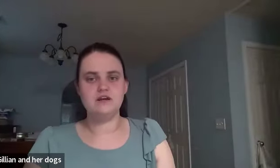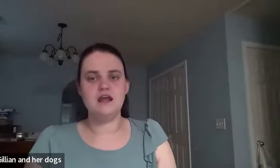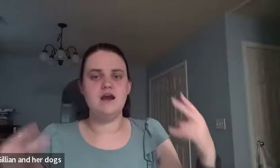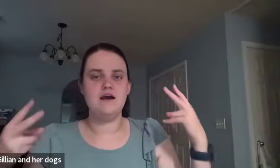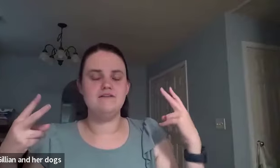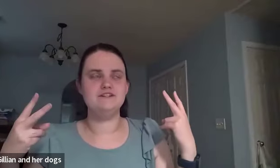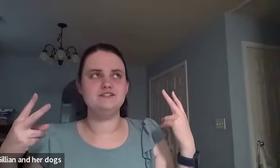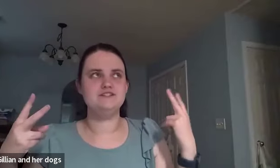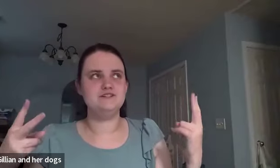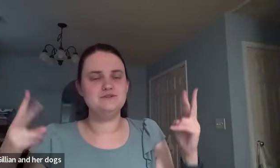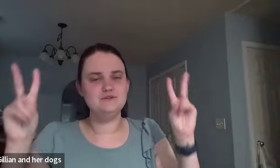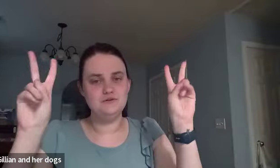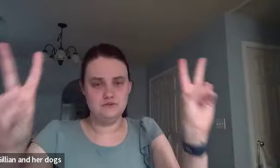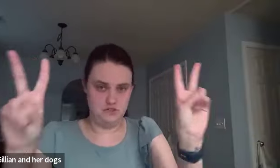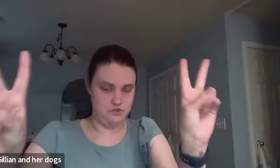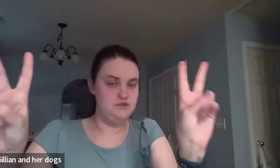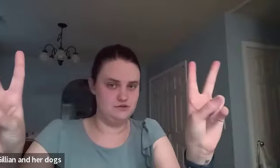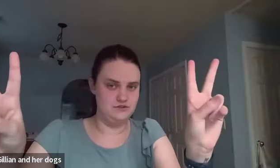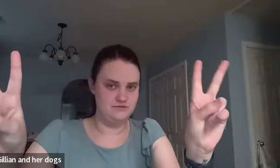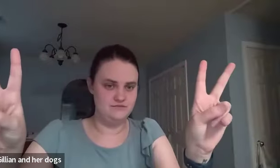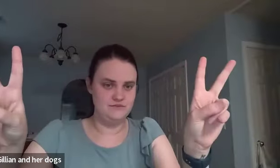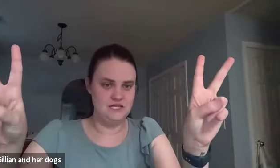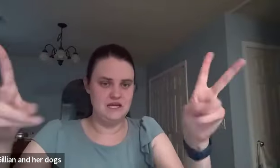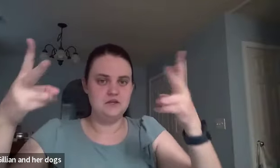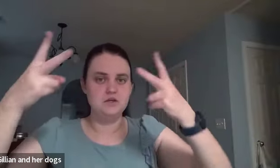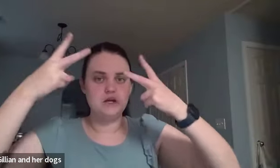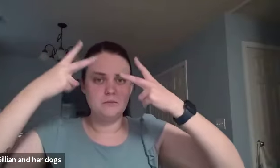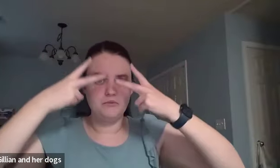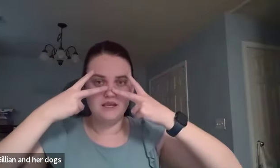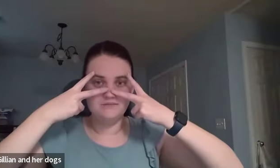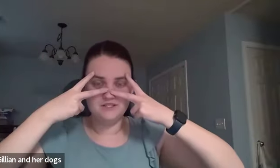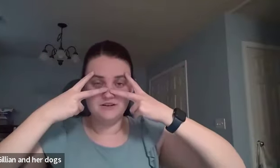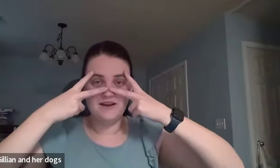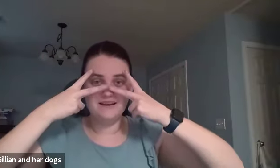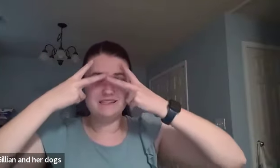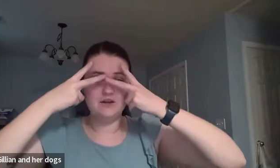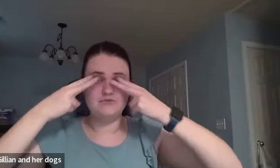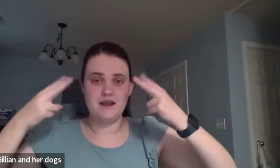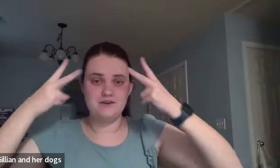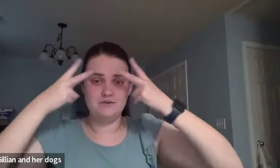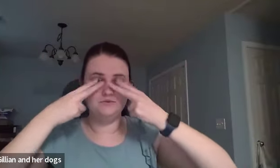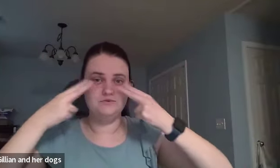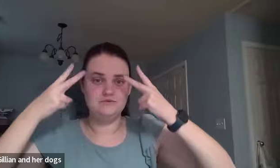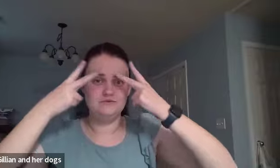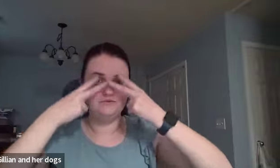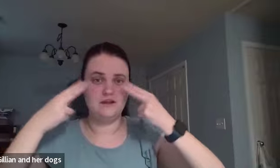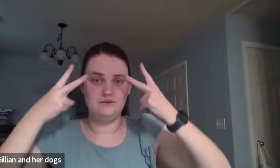gonna have two twos. You're gonna bring them to your eyes and go raccoon,